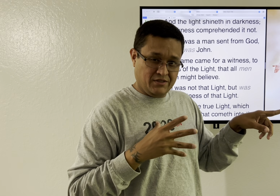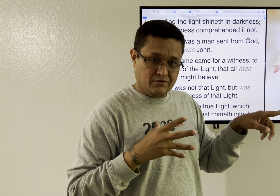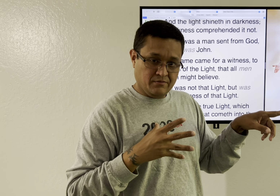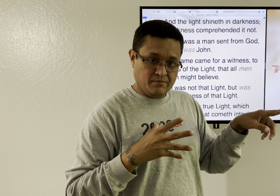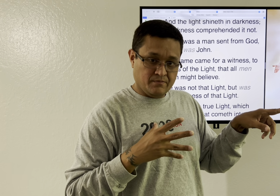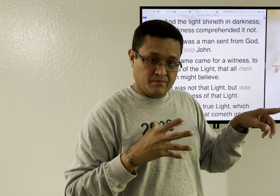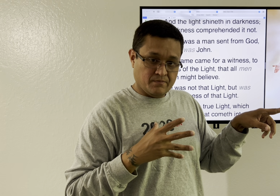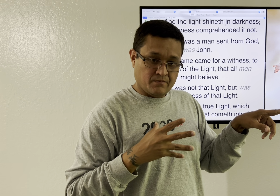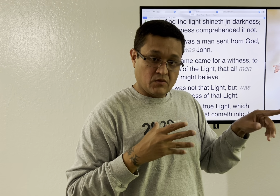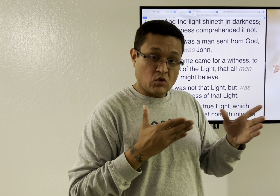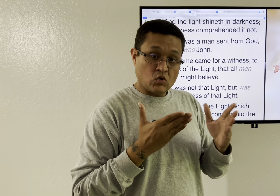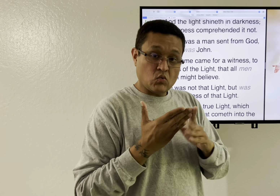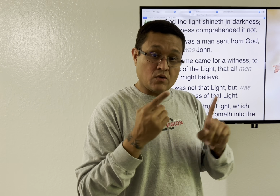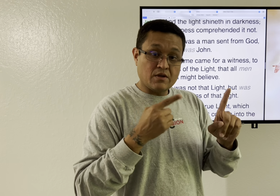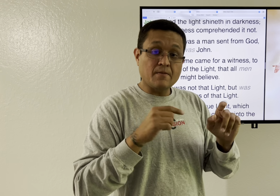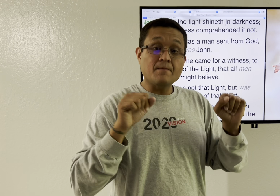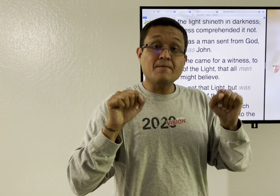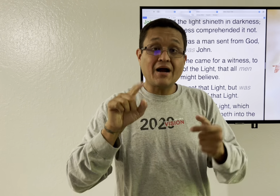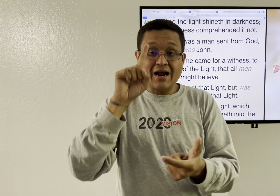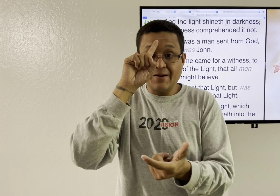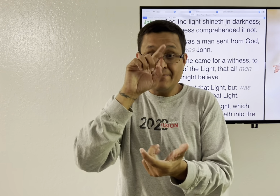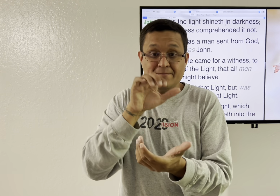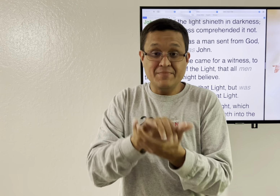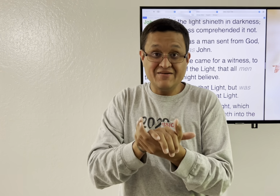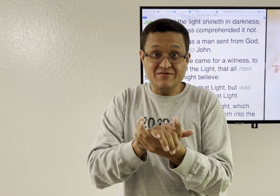So when you see this, that includes women.